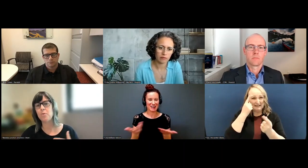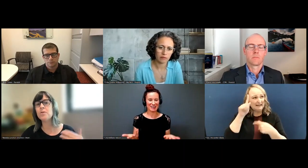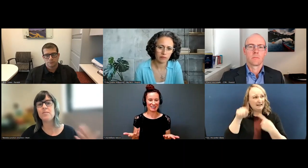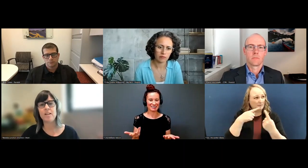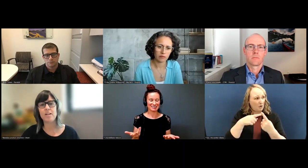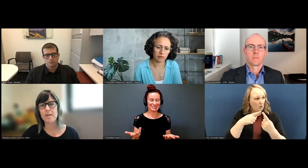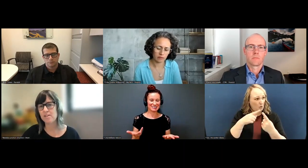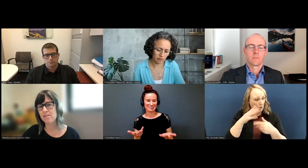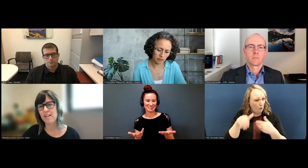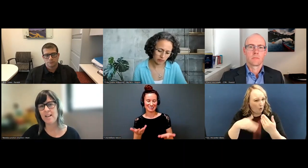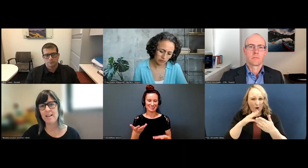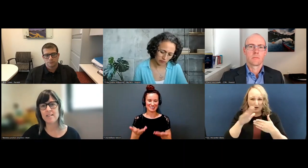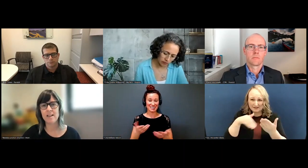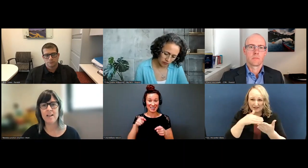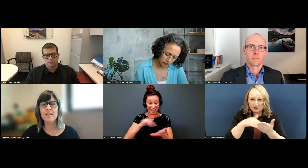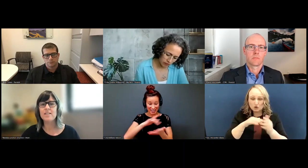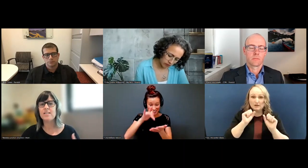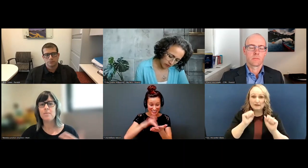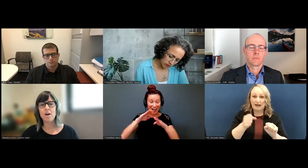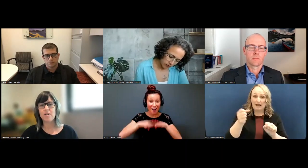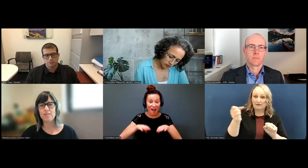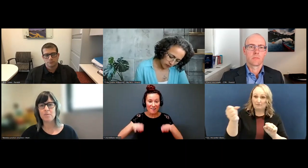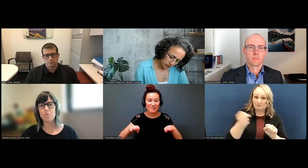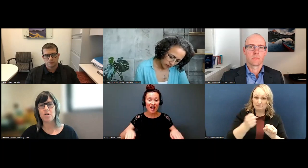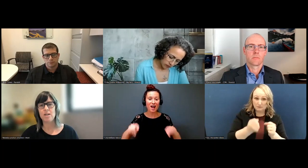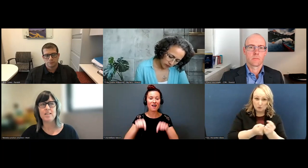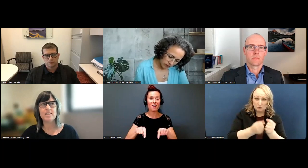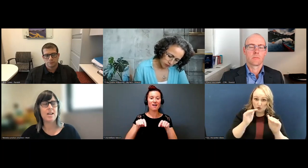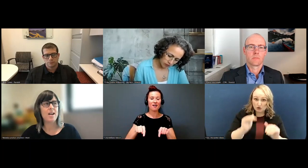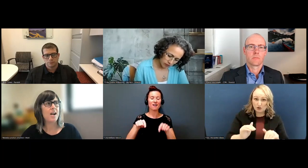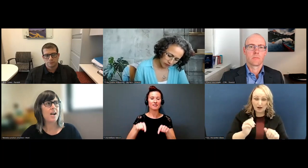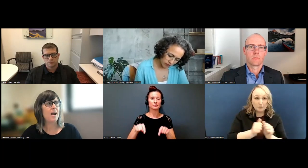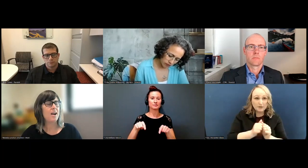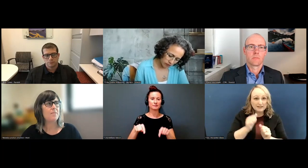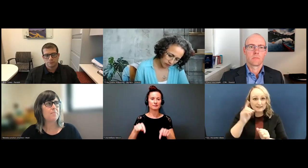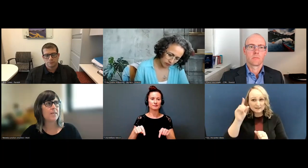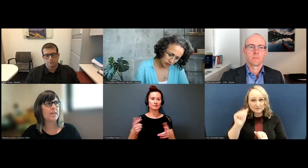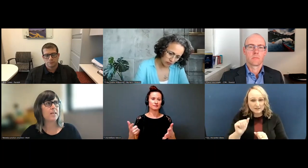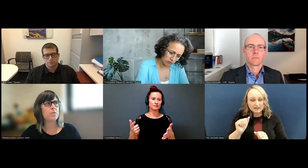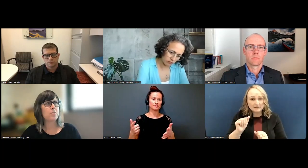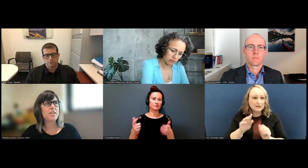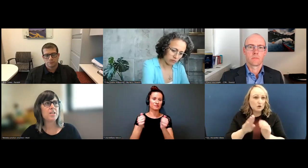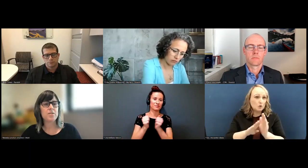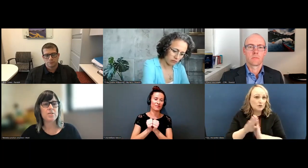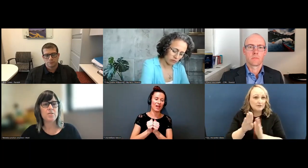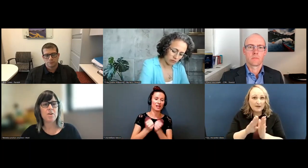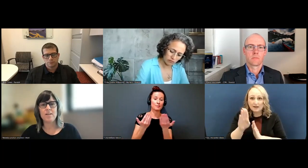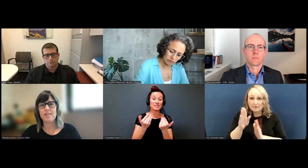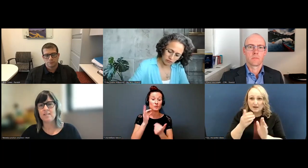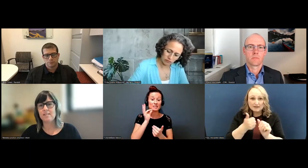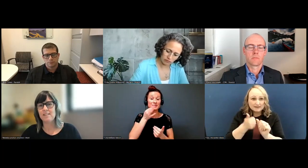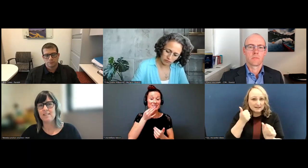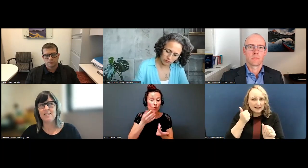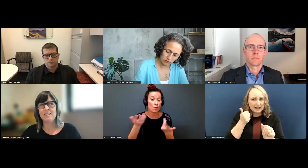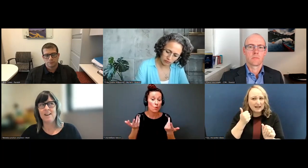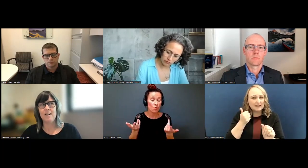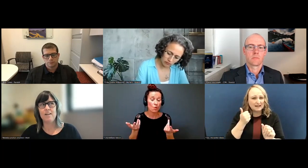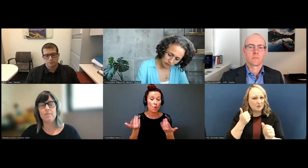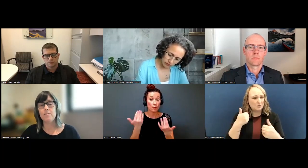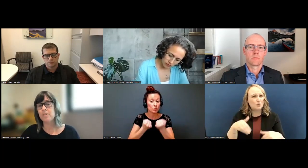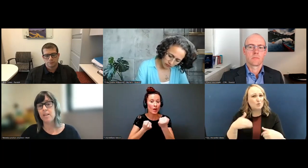disabilities or developmental delays, some kind of support needs. Those ratios do not